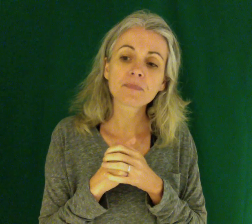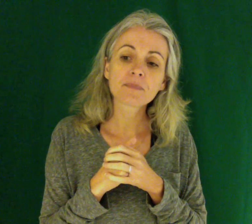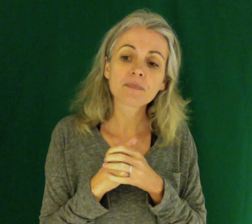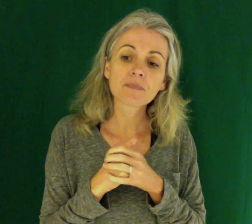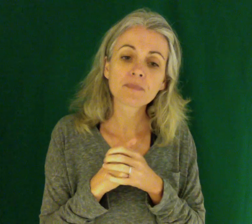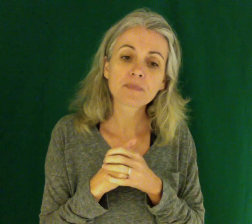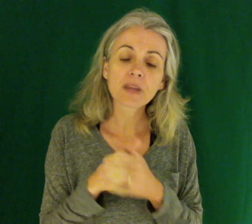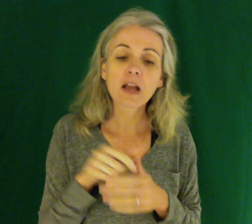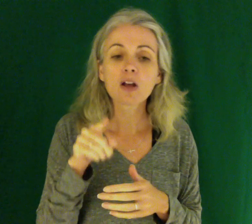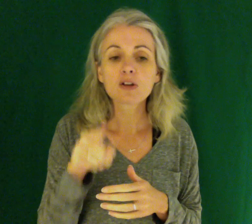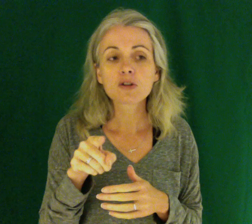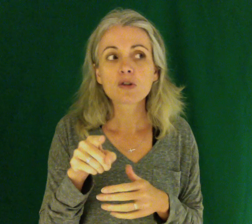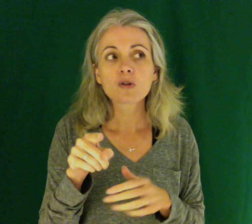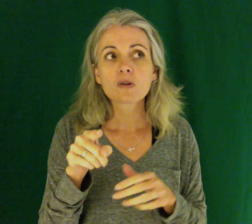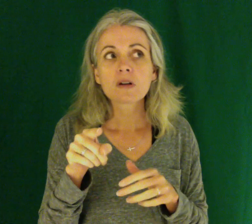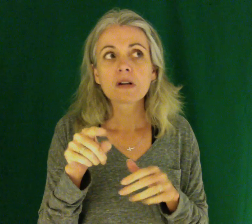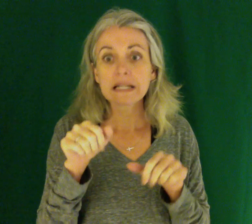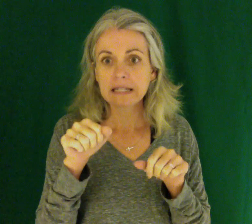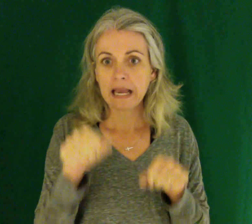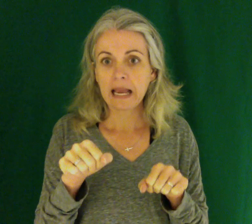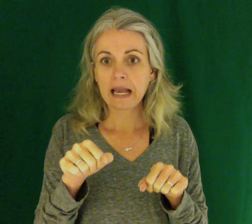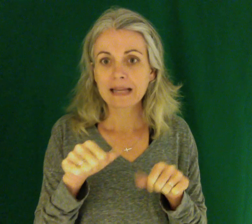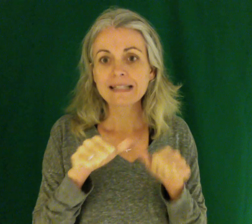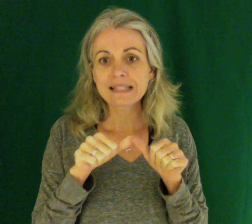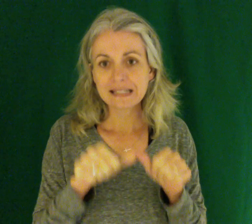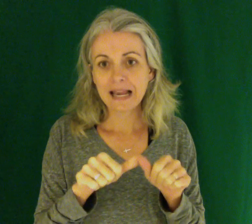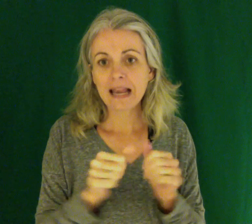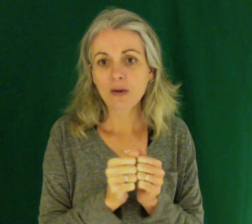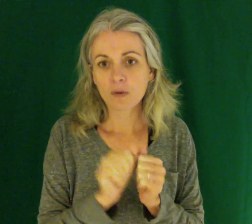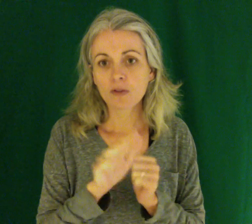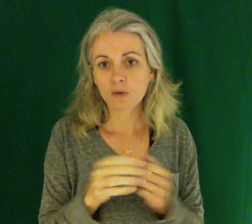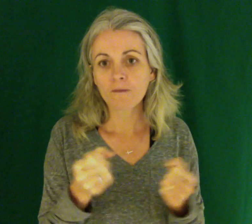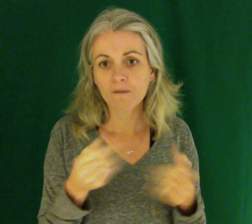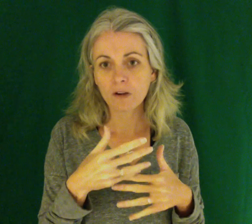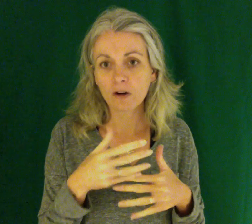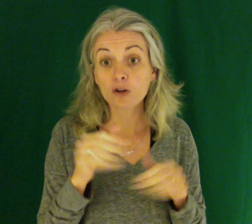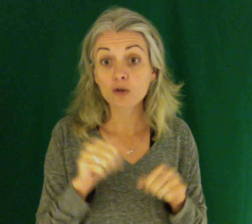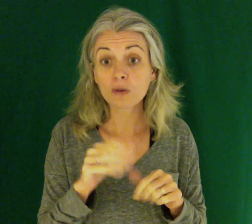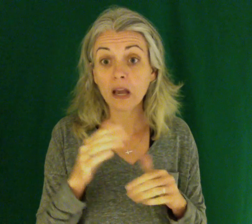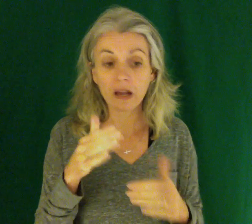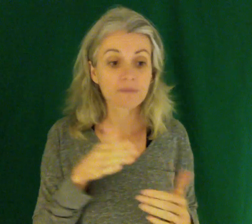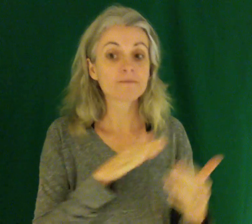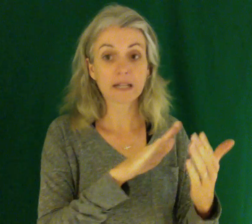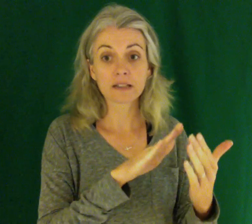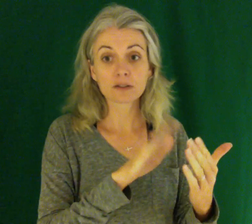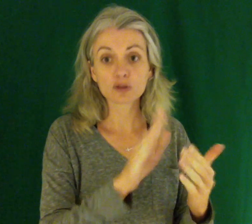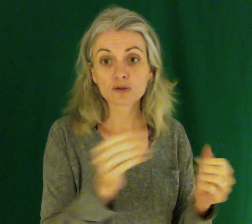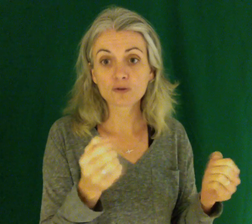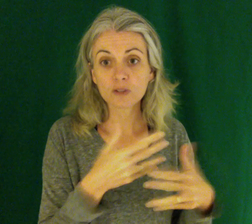that you actually can stay with it. You actually can turn towards it. You actually can leap into